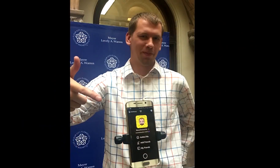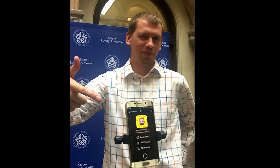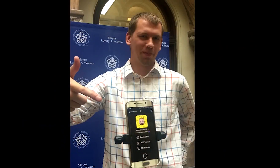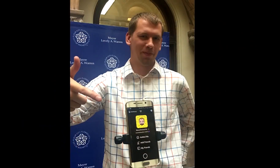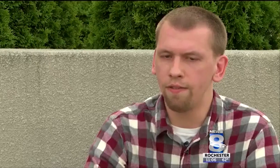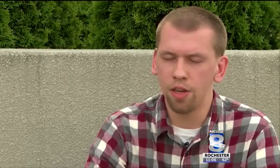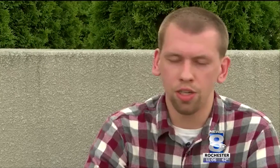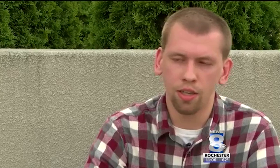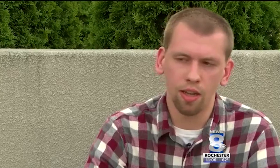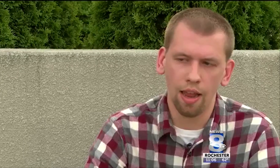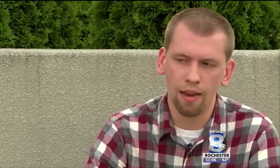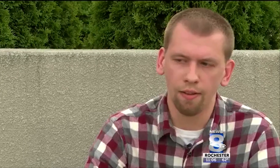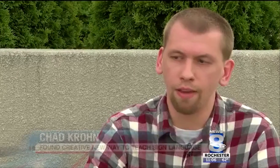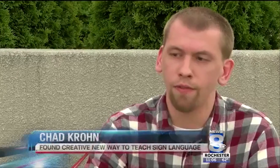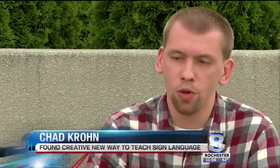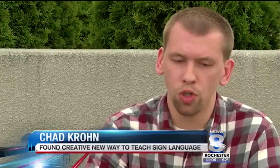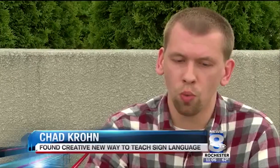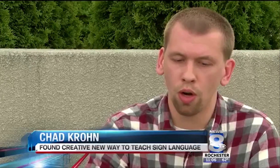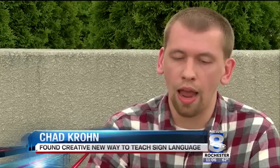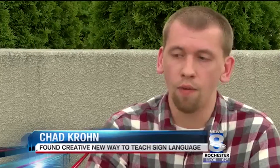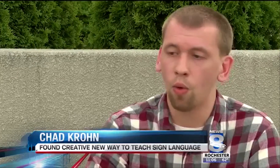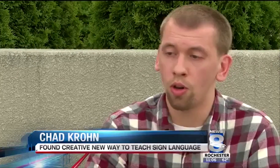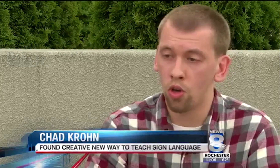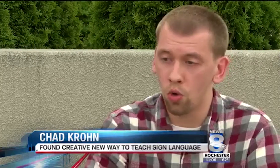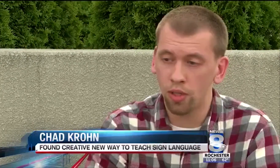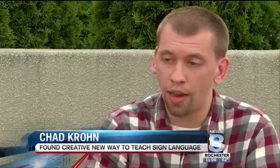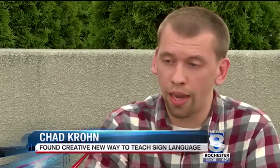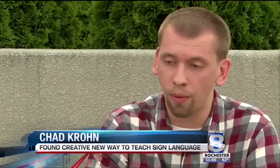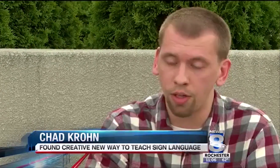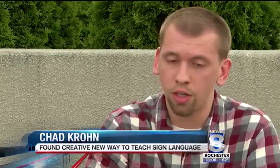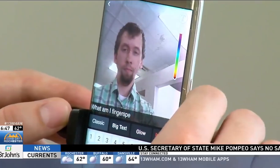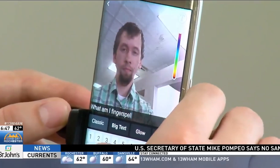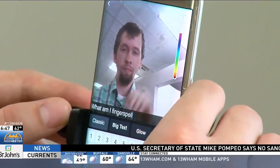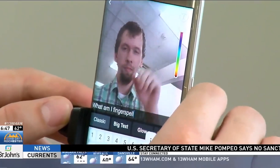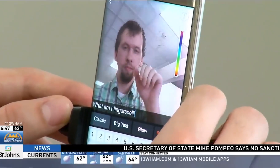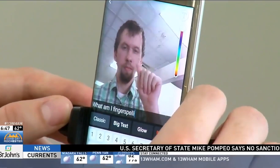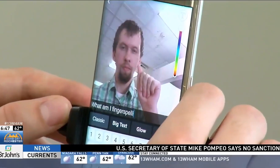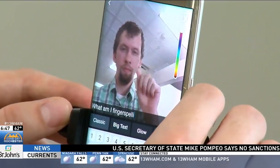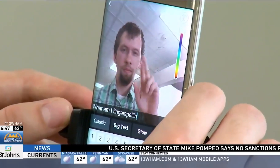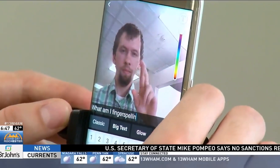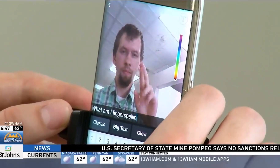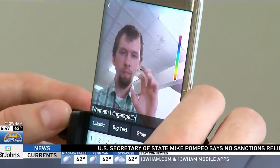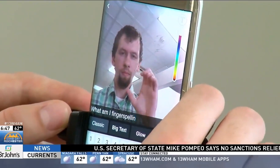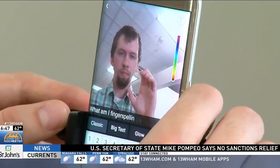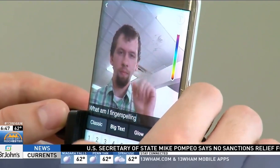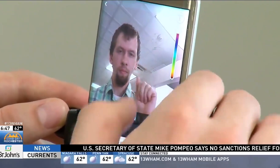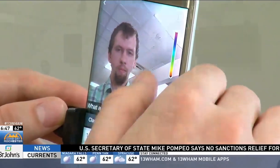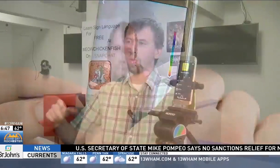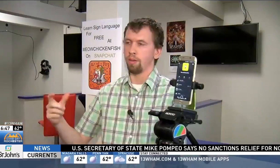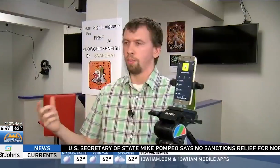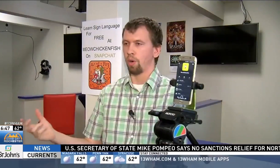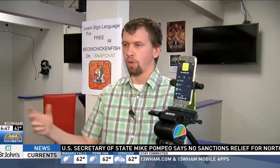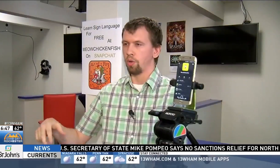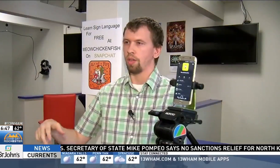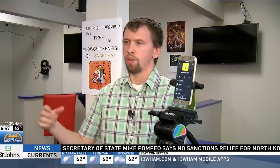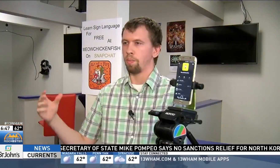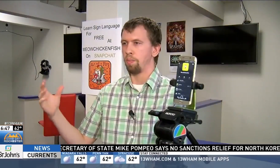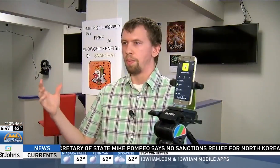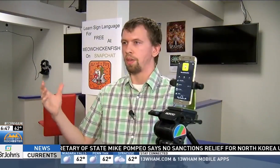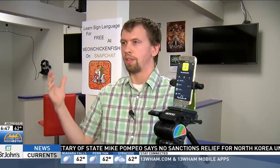content. Envisioned a future where everyone knew sign language. And then I'll repost their answers on my story so it's more inclusive, so people can